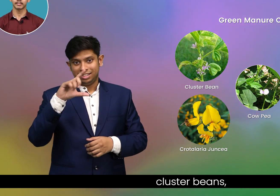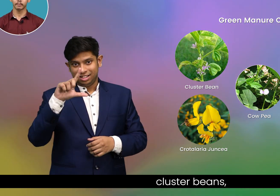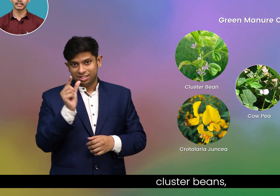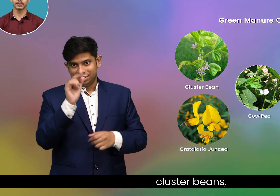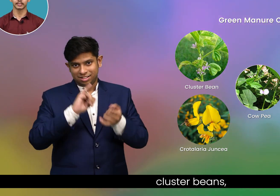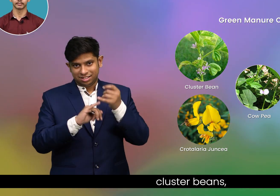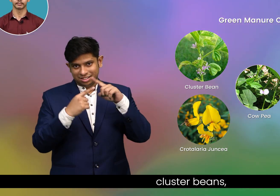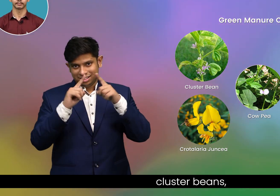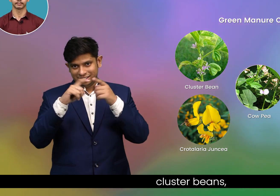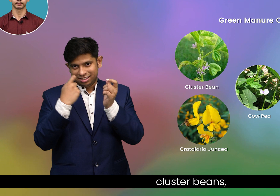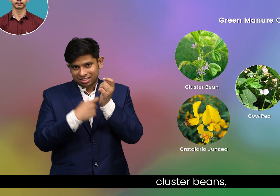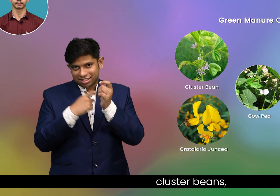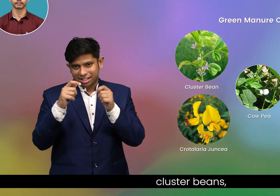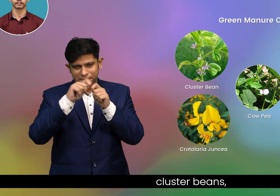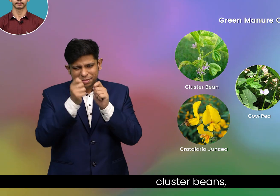cluster beans,